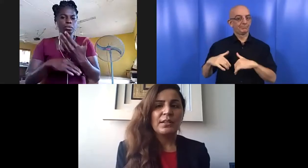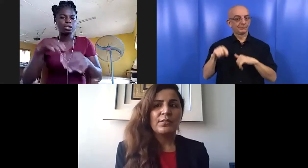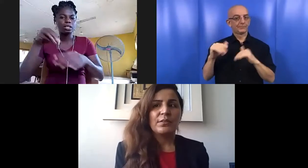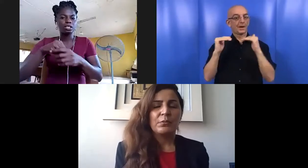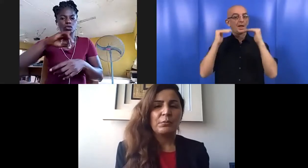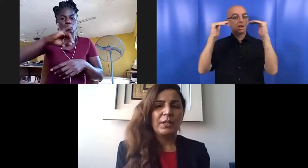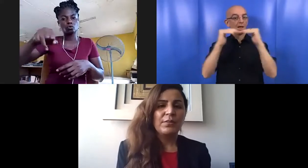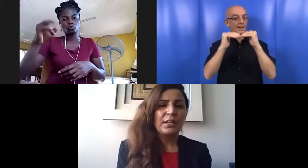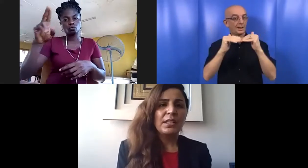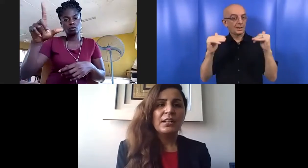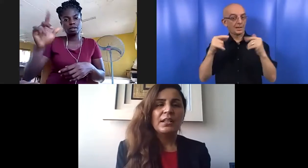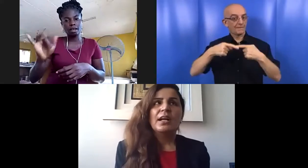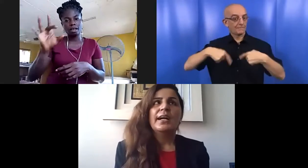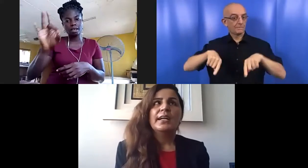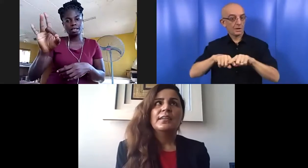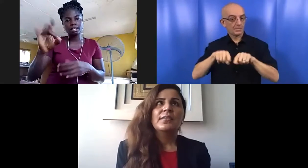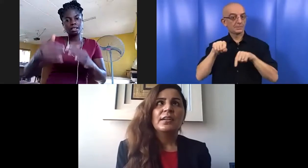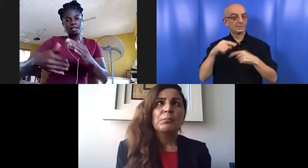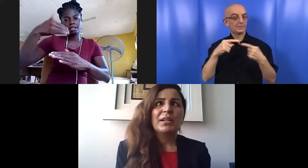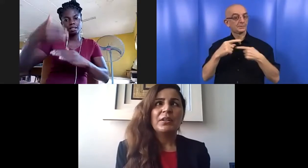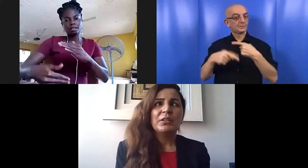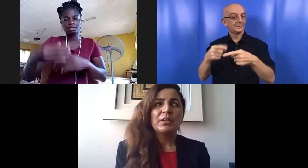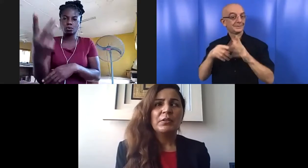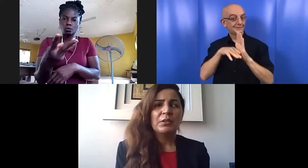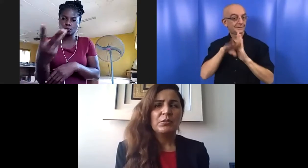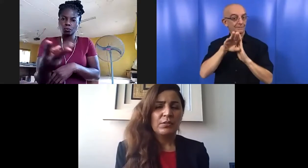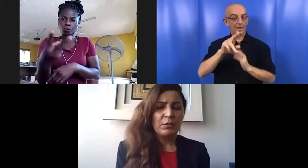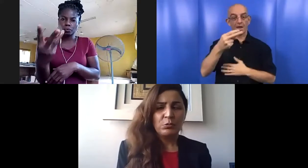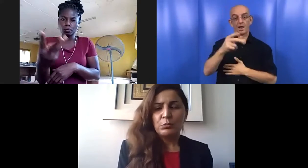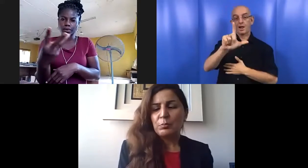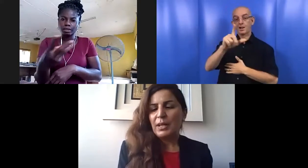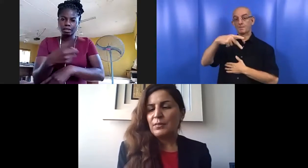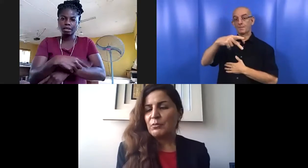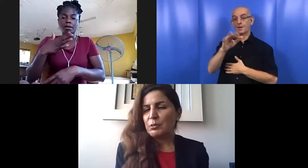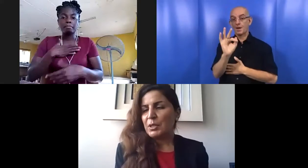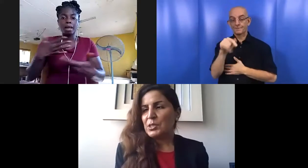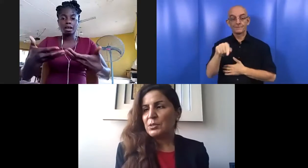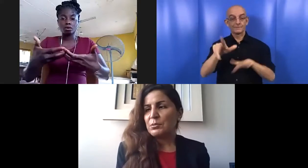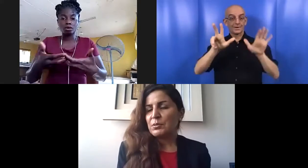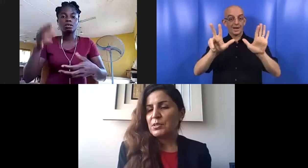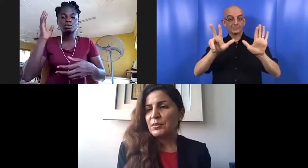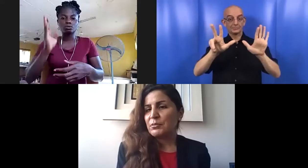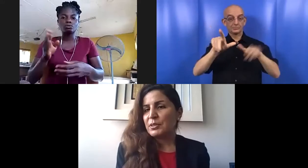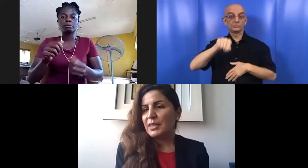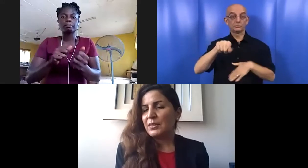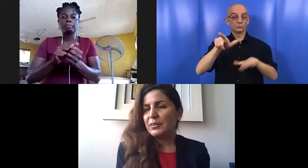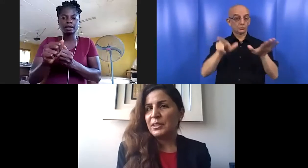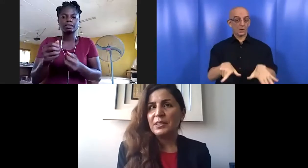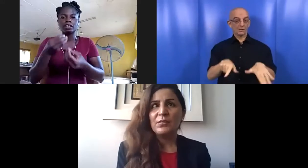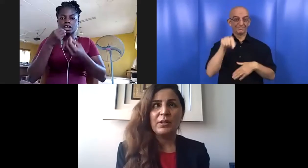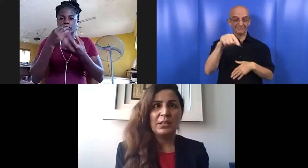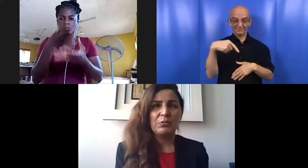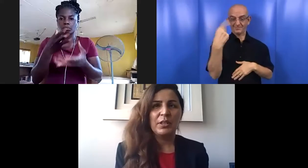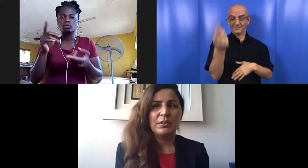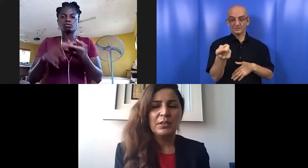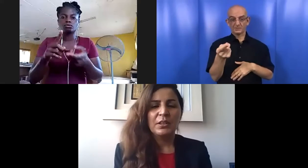is next Wednesday. And my colleague is going to paste the information to register for that call here.